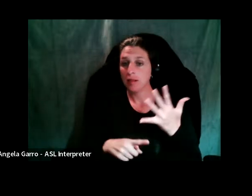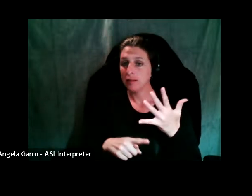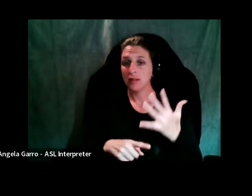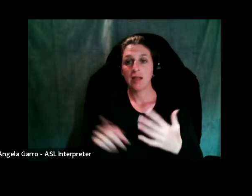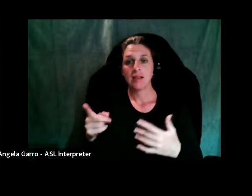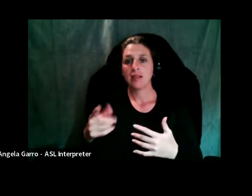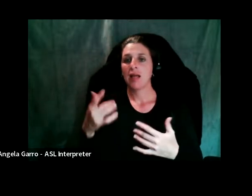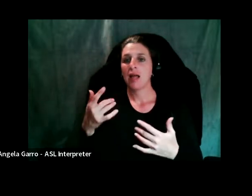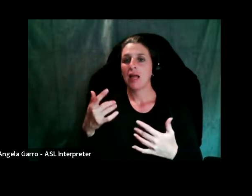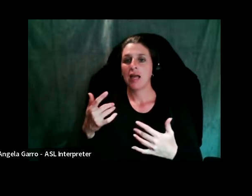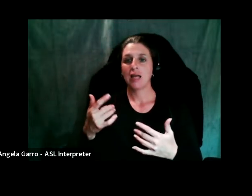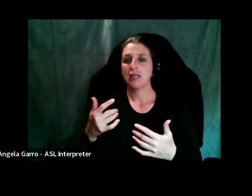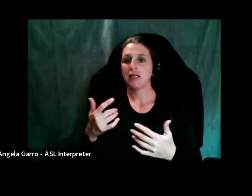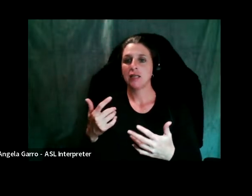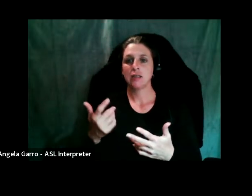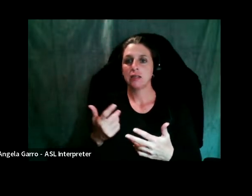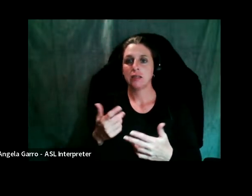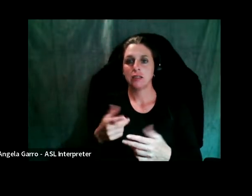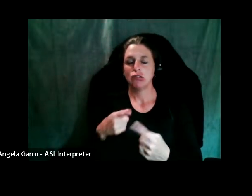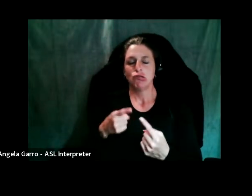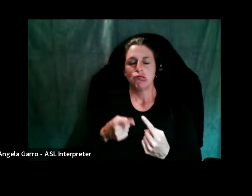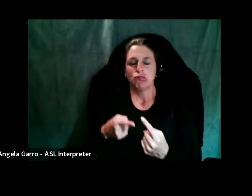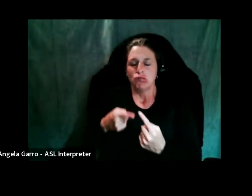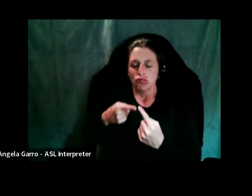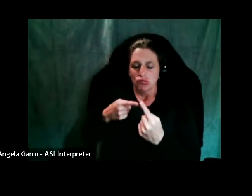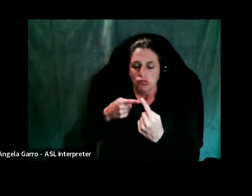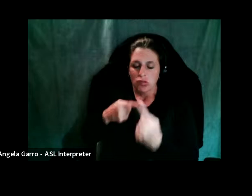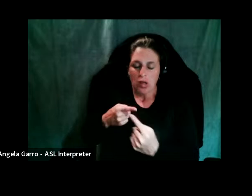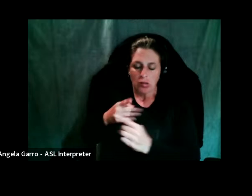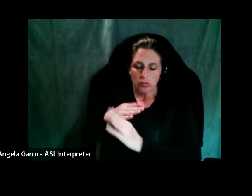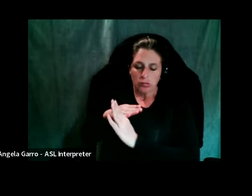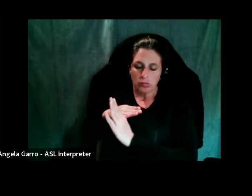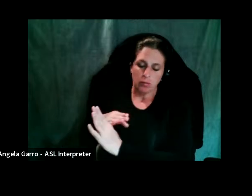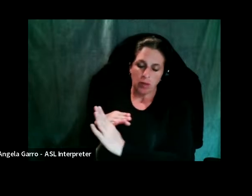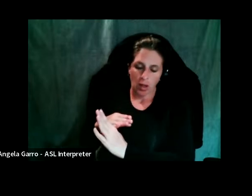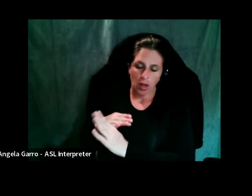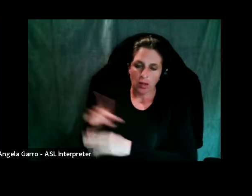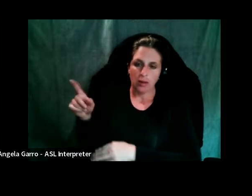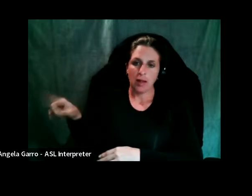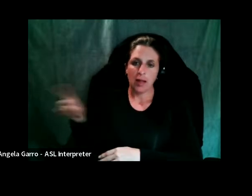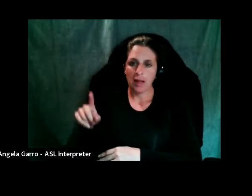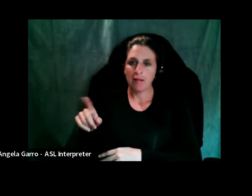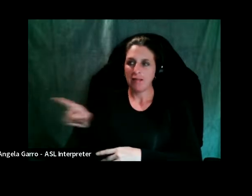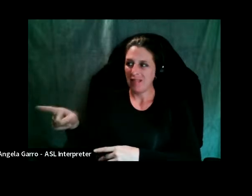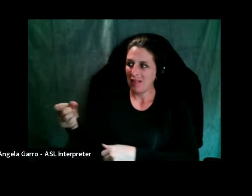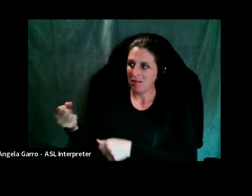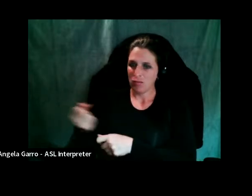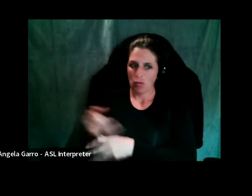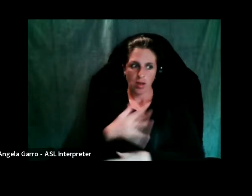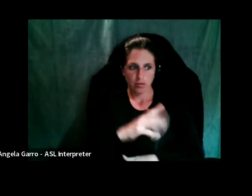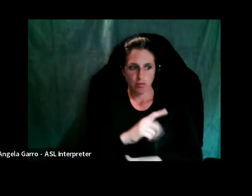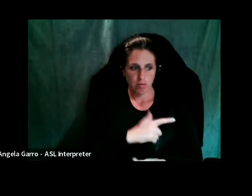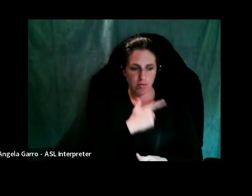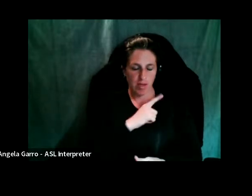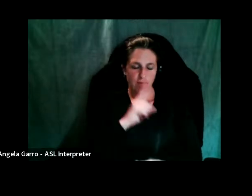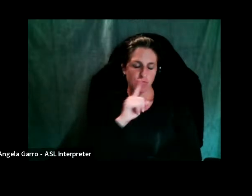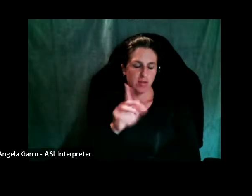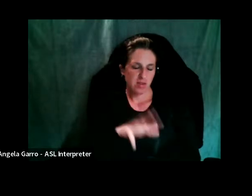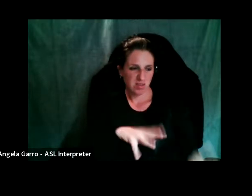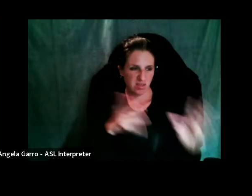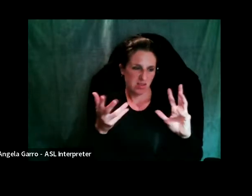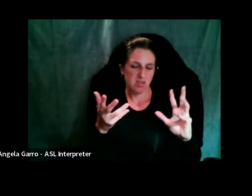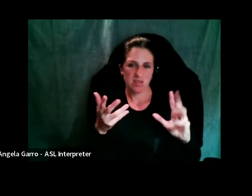and they struggle with blocking somebody that is making their life absolutely miserable. And they just,